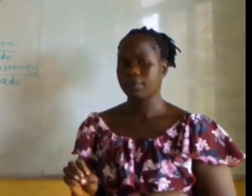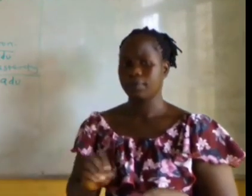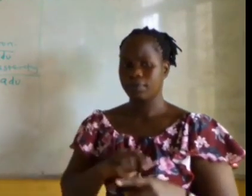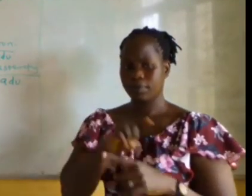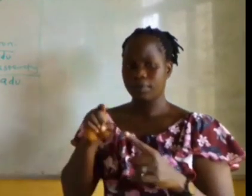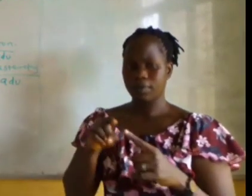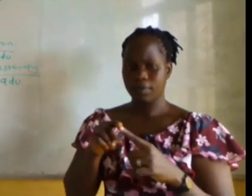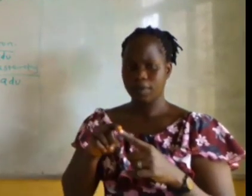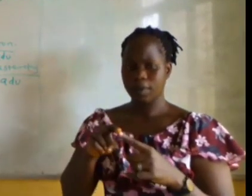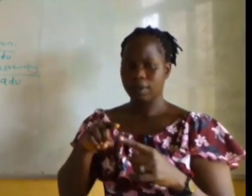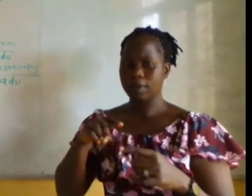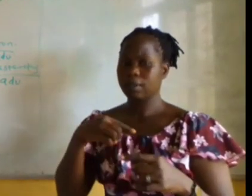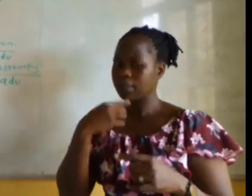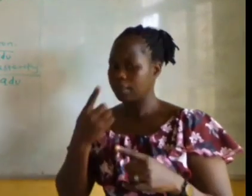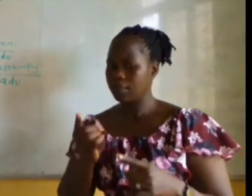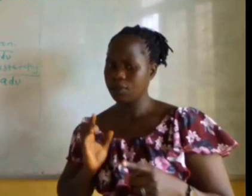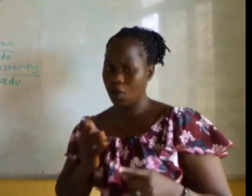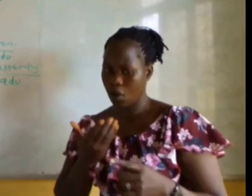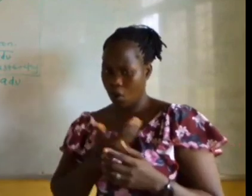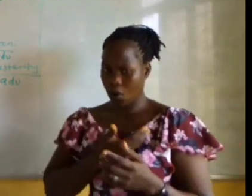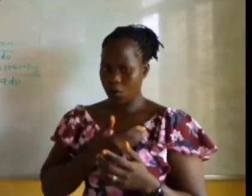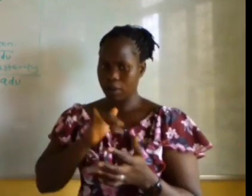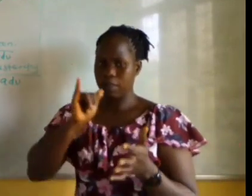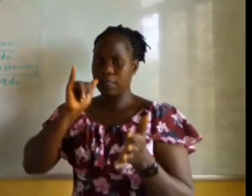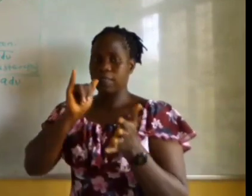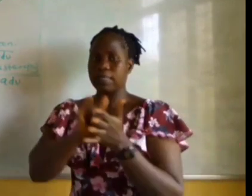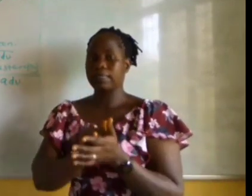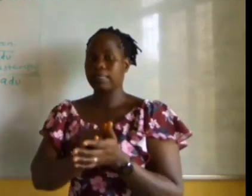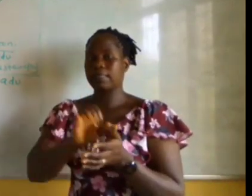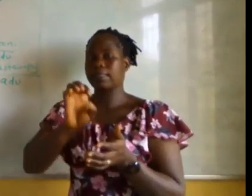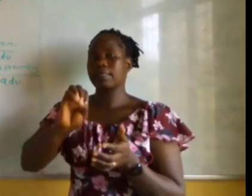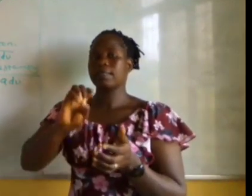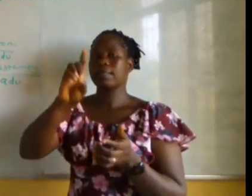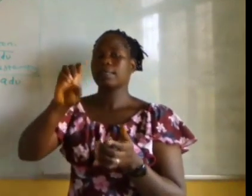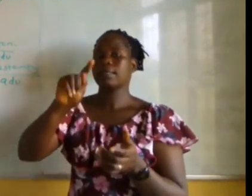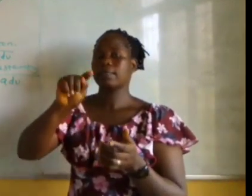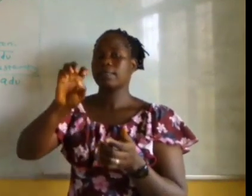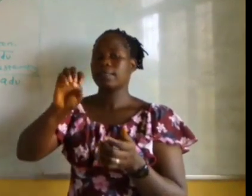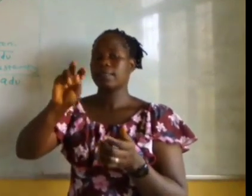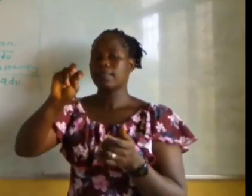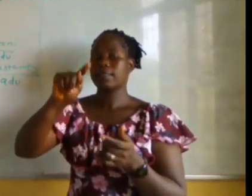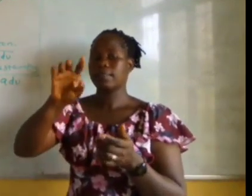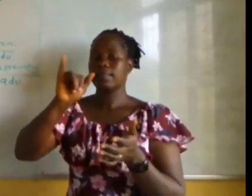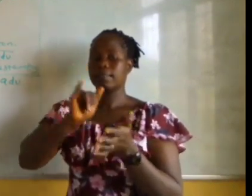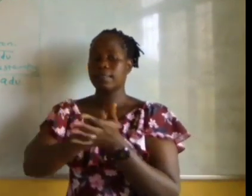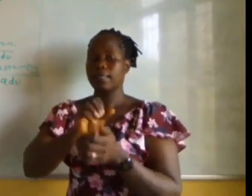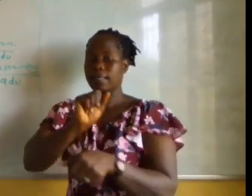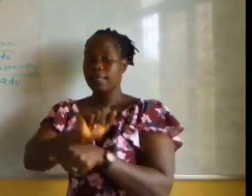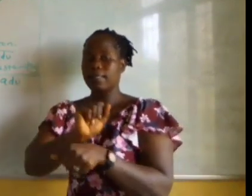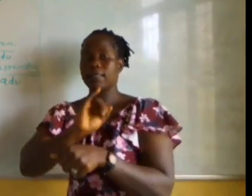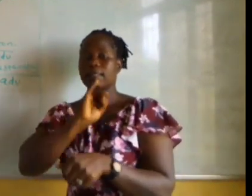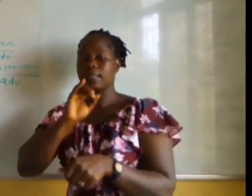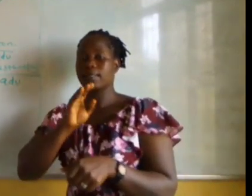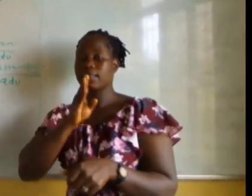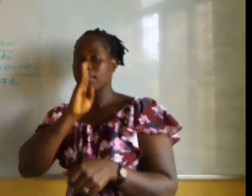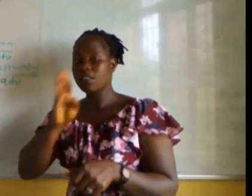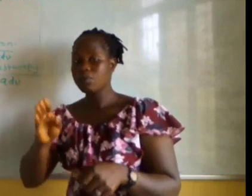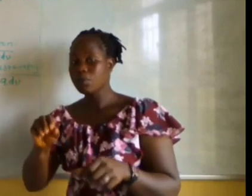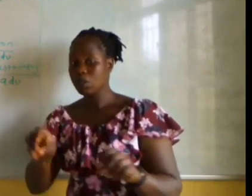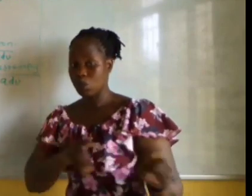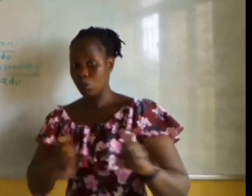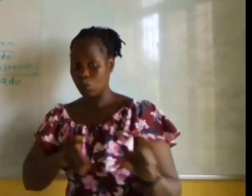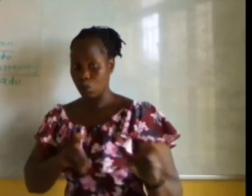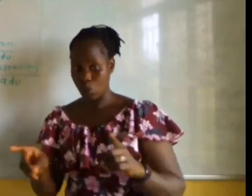This tells us the extent of which an action is being performed, the extent at which